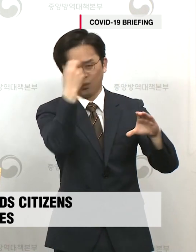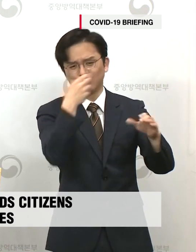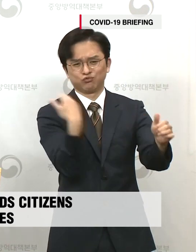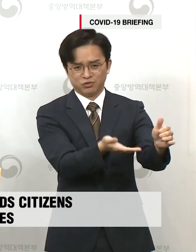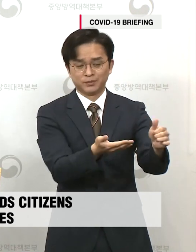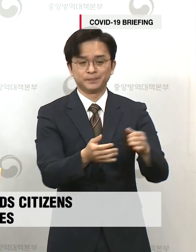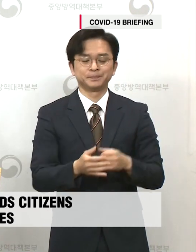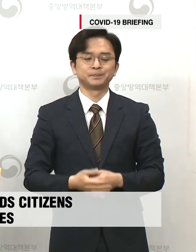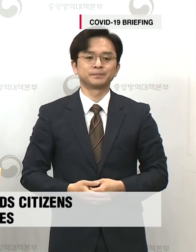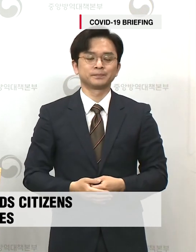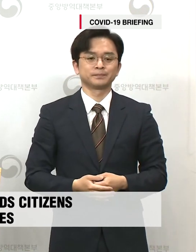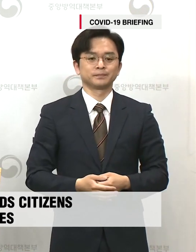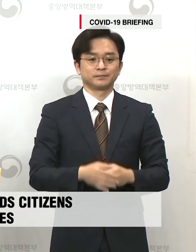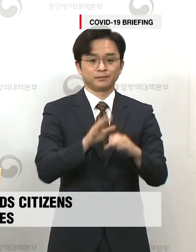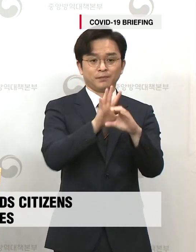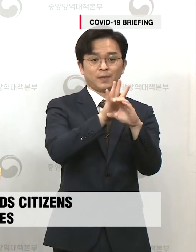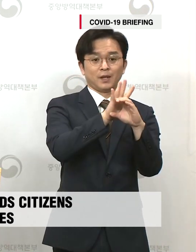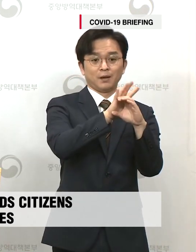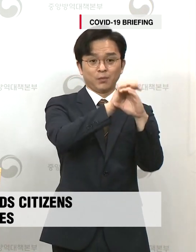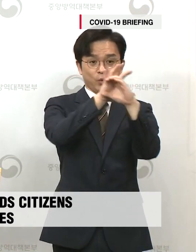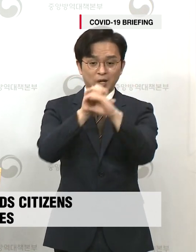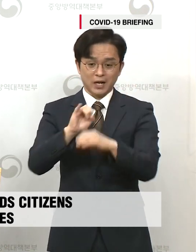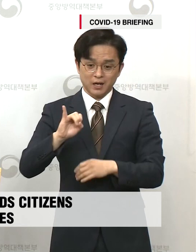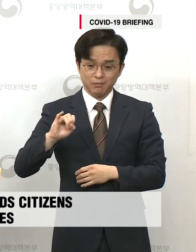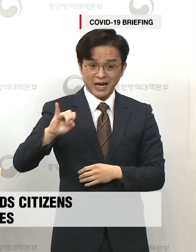the virus is